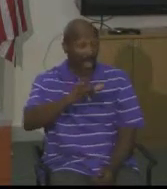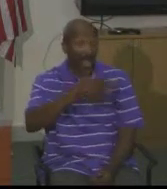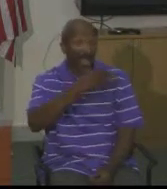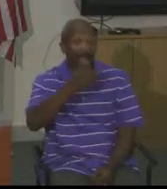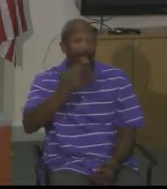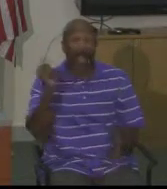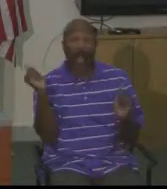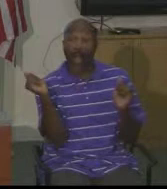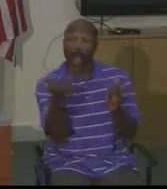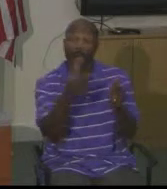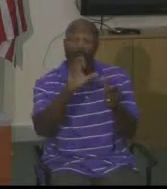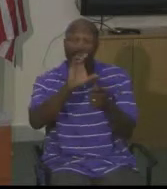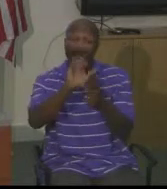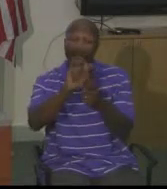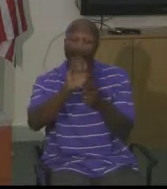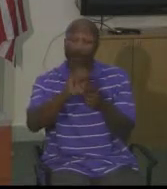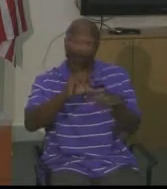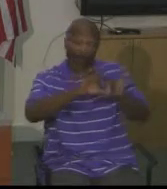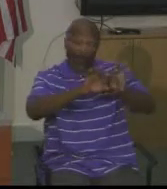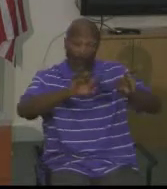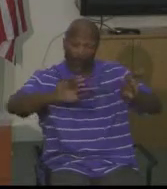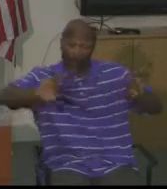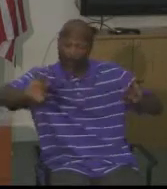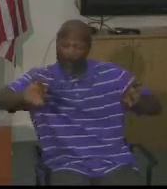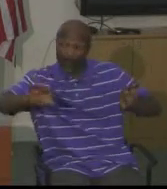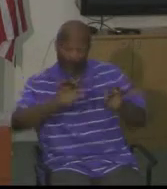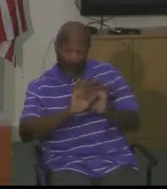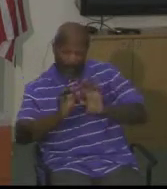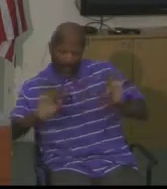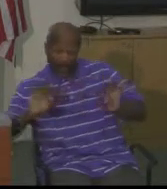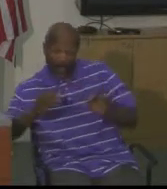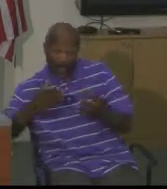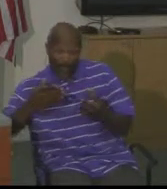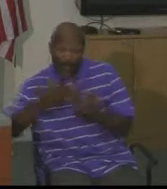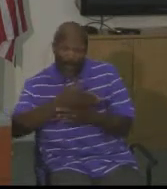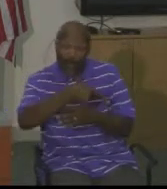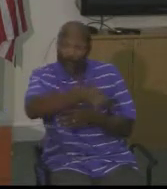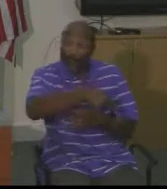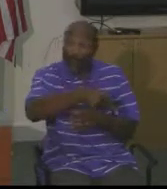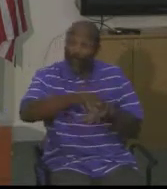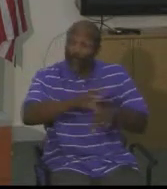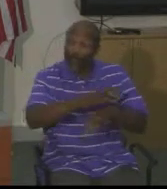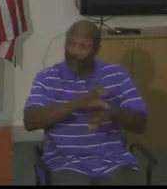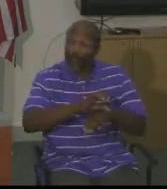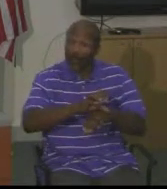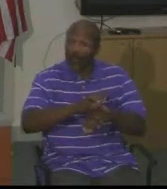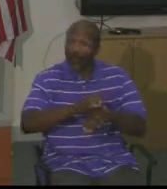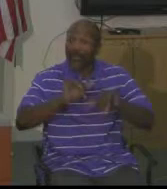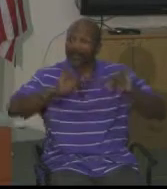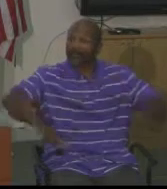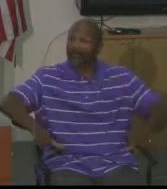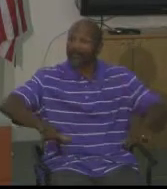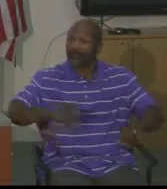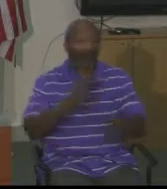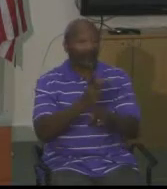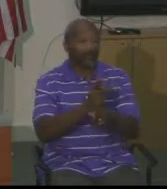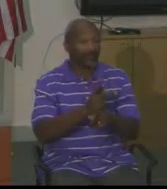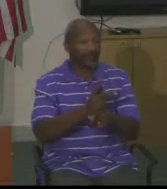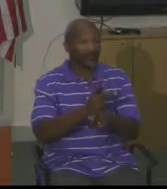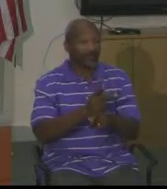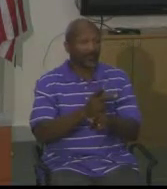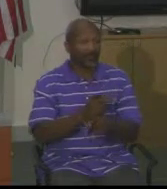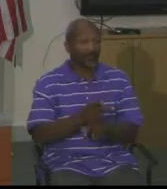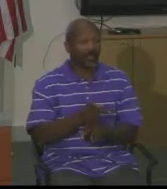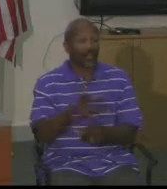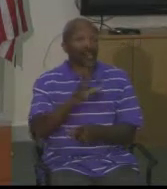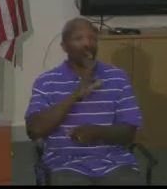the motherboard. Again, we're not going to talk about power supplies now because we have a separate section on power supplies. But when